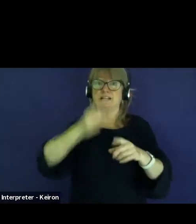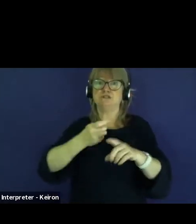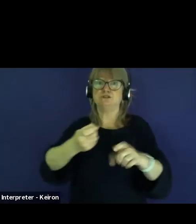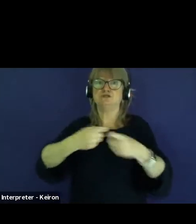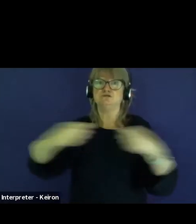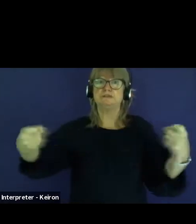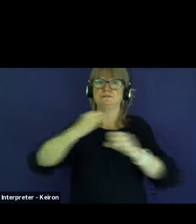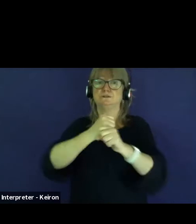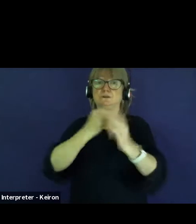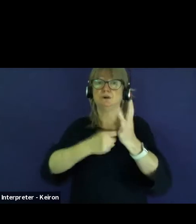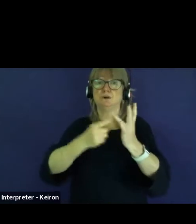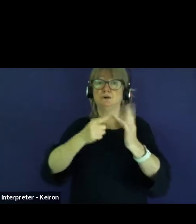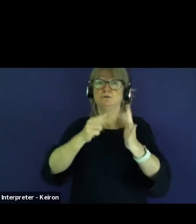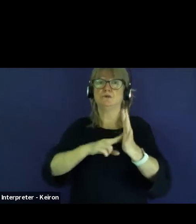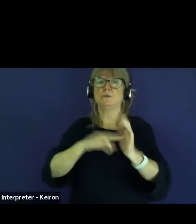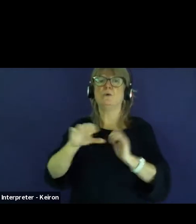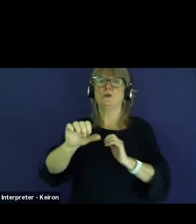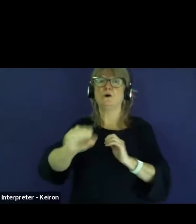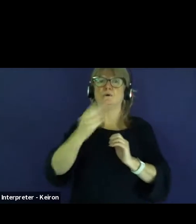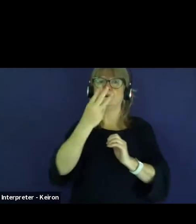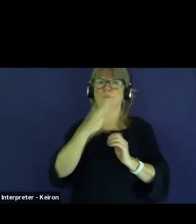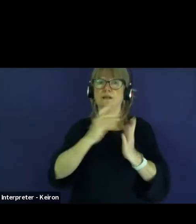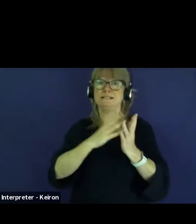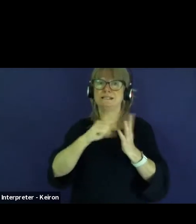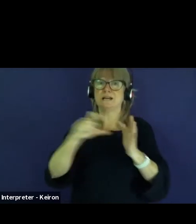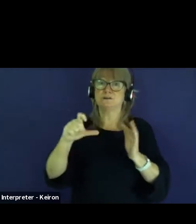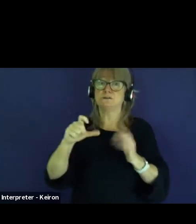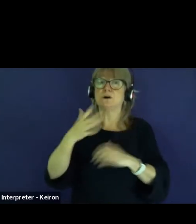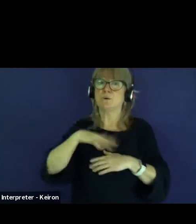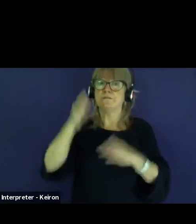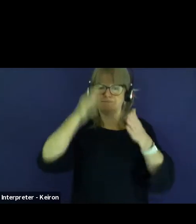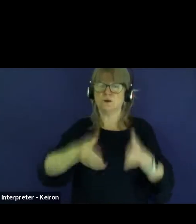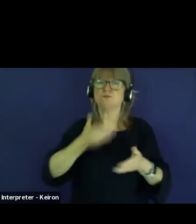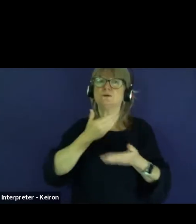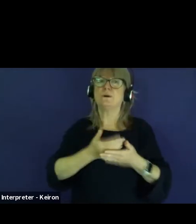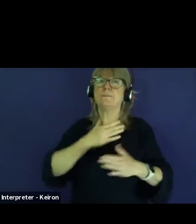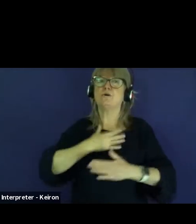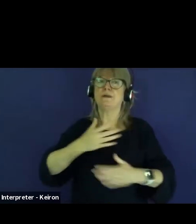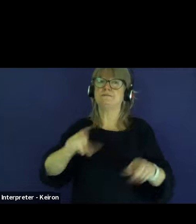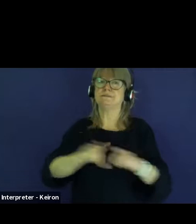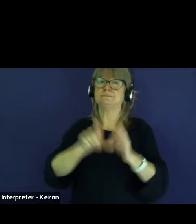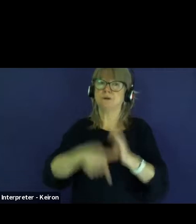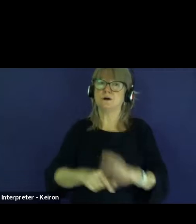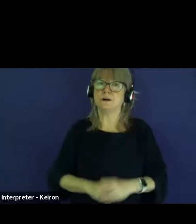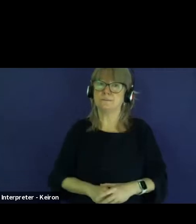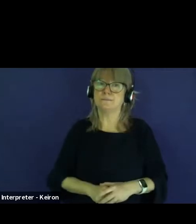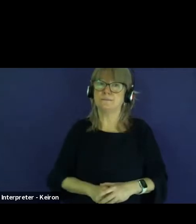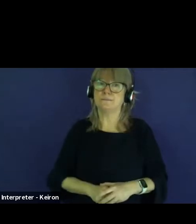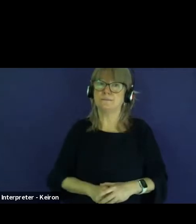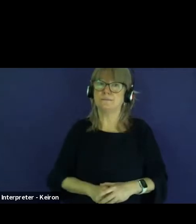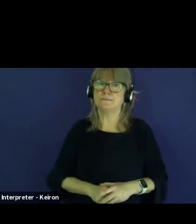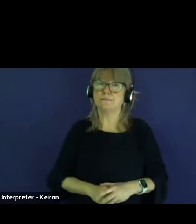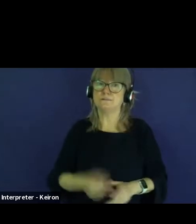hold this position for 30 seconds, and I want us to really focus on our breathing here. So 3 seconds in